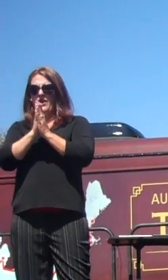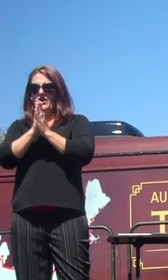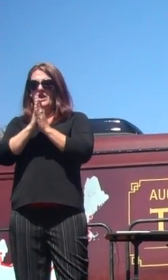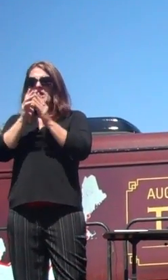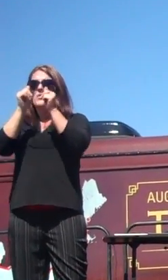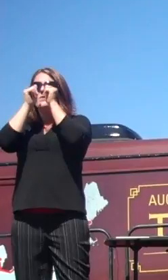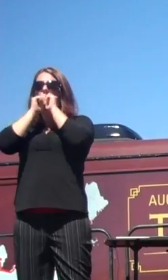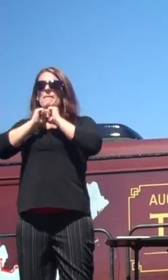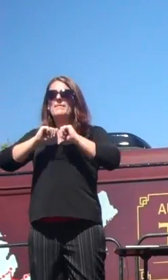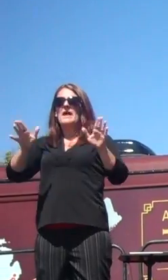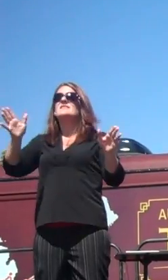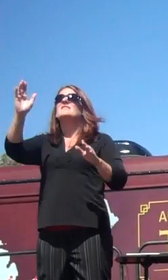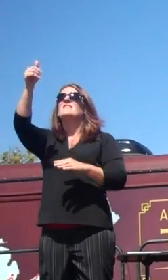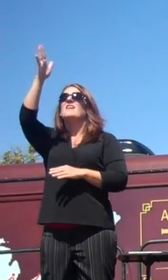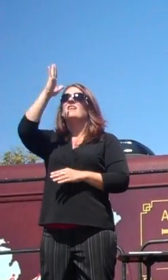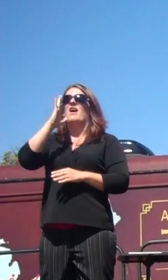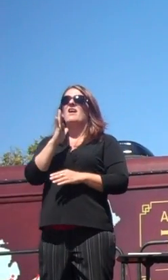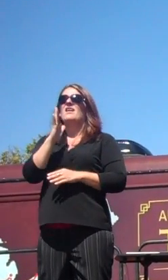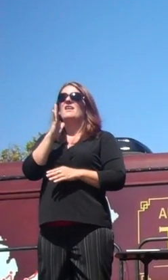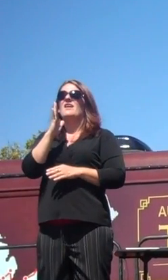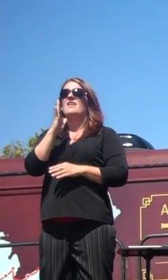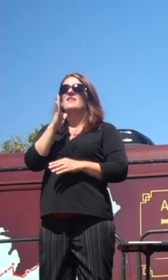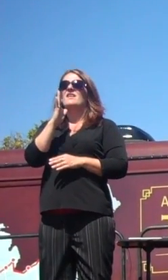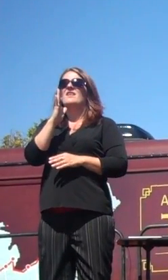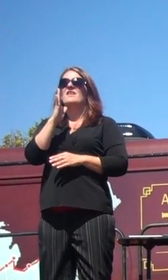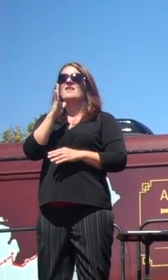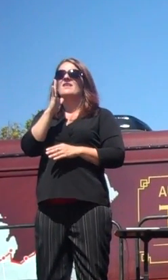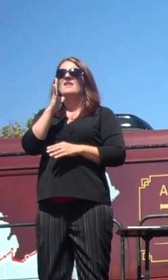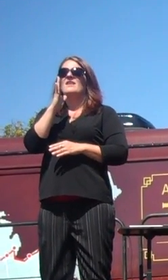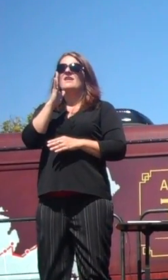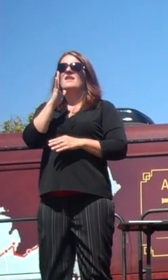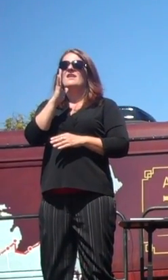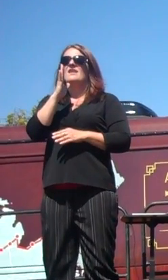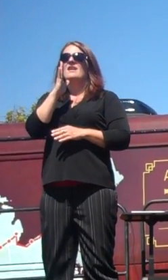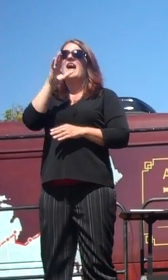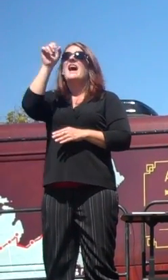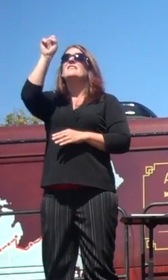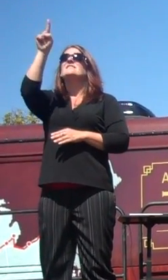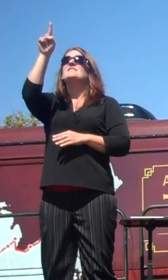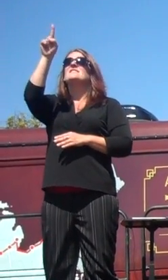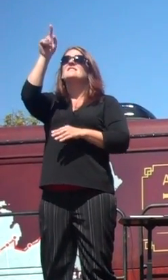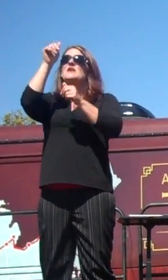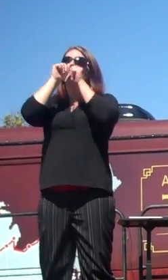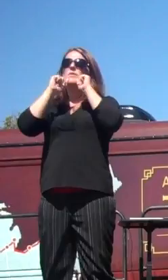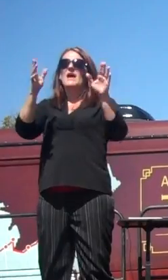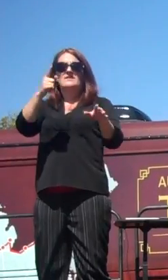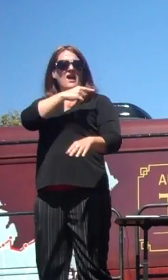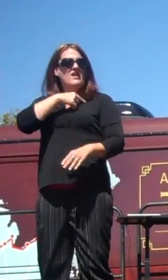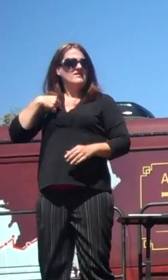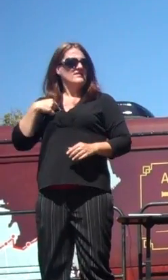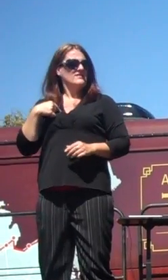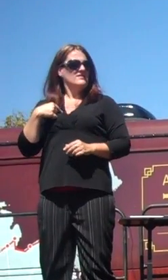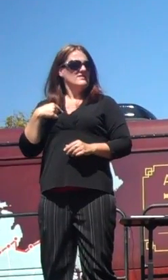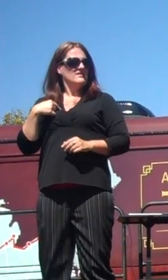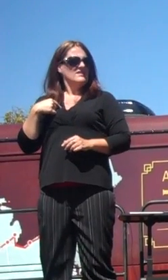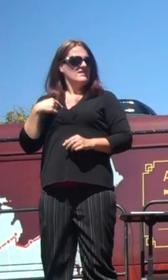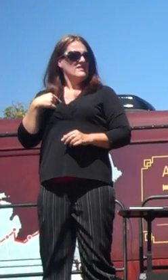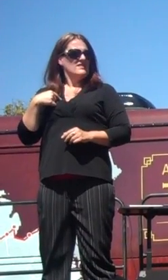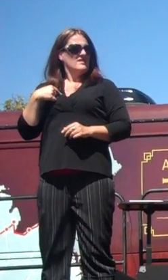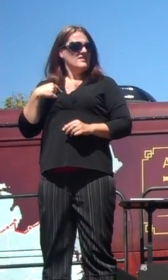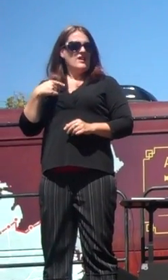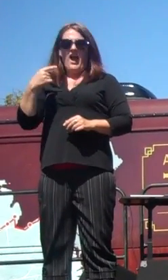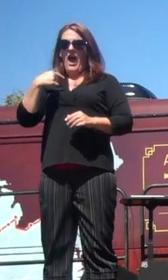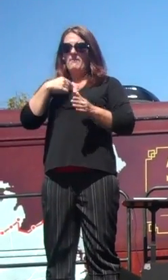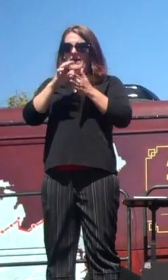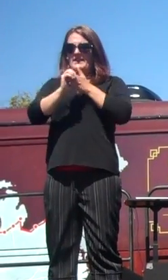bless God when we ask Him to bless us. And so I'm going to